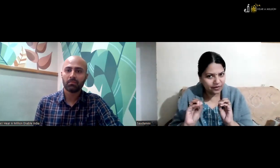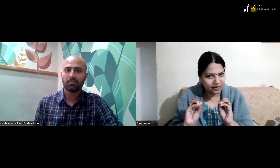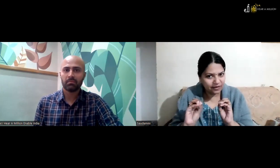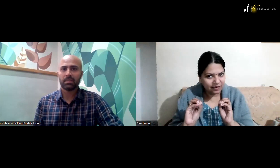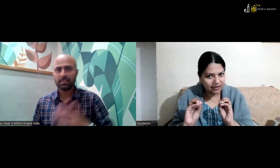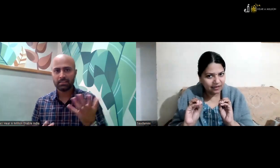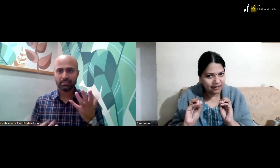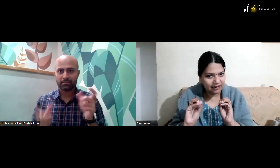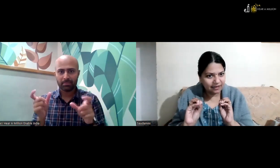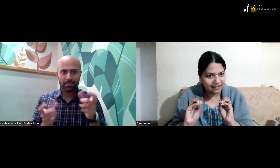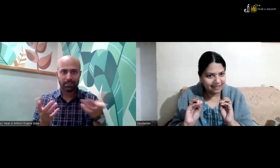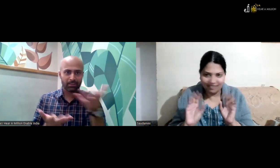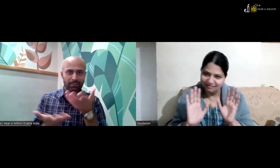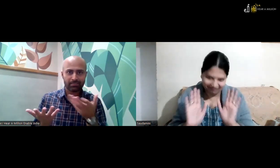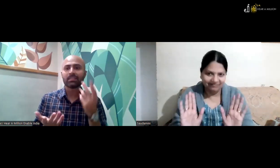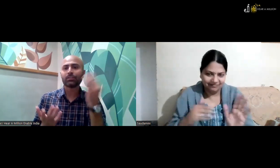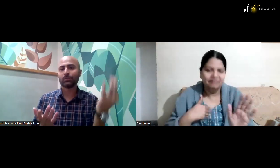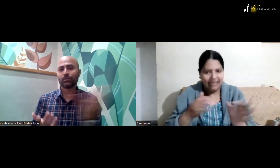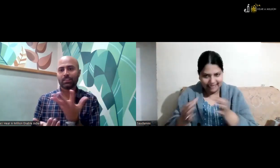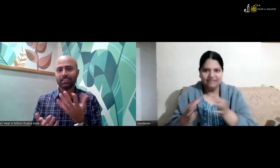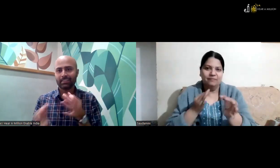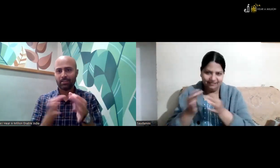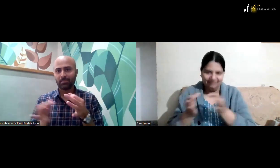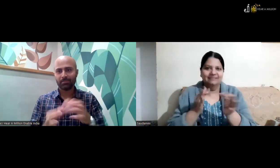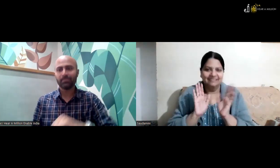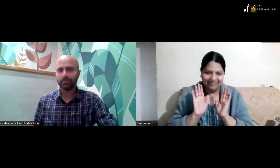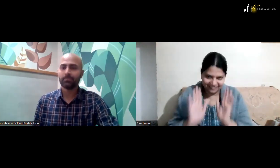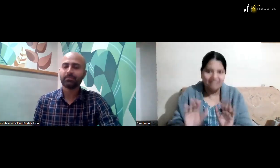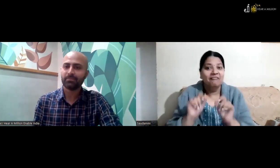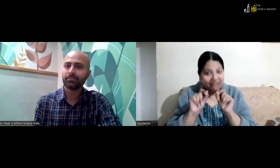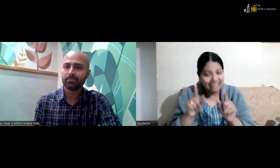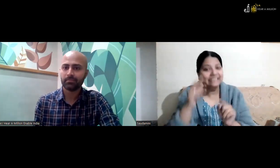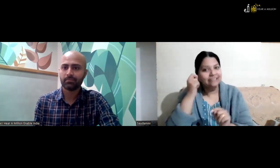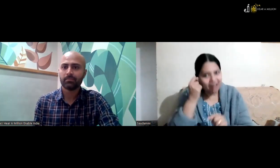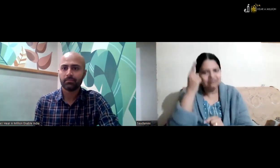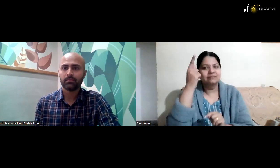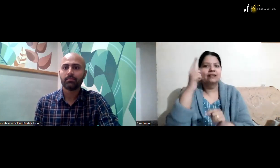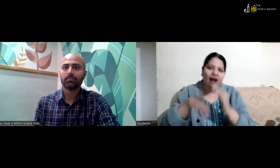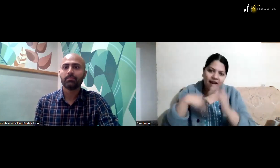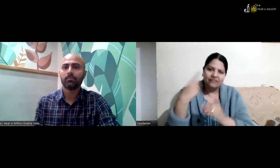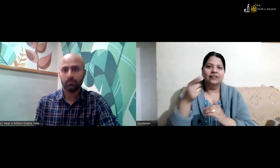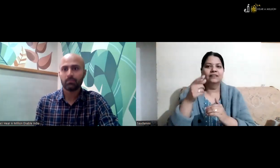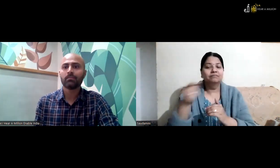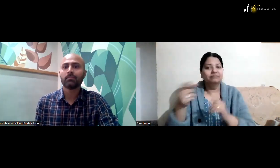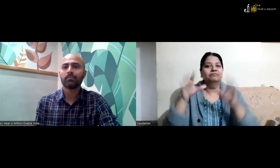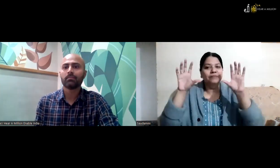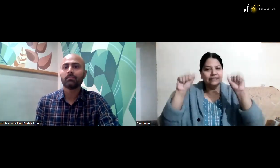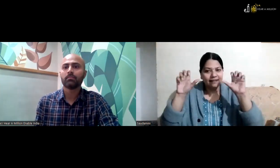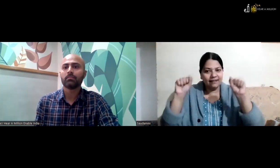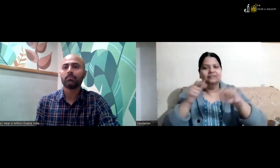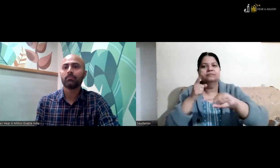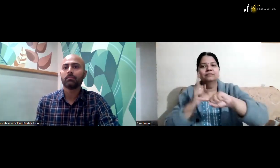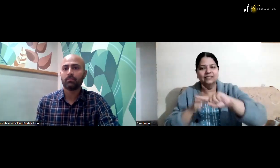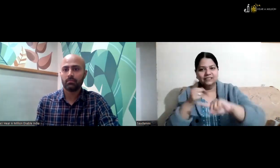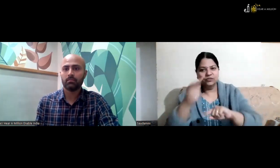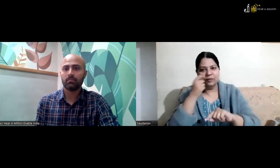clear about the two sections. Hope you know. So Tushar is saying that here are a few new candidates who are